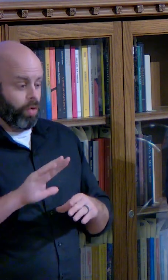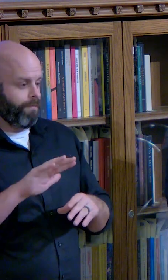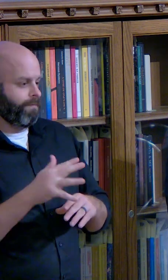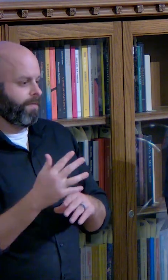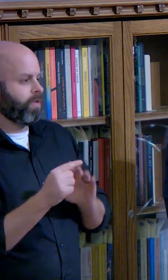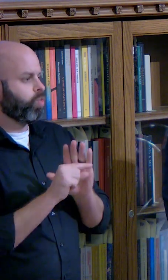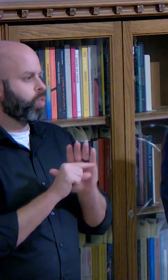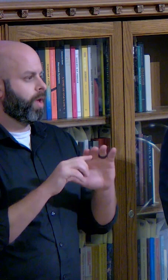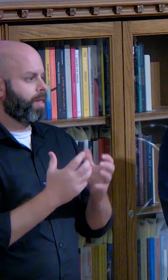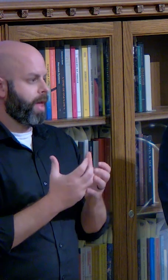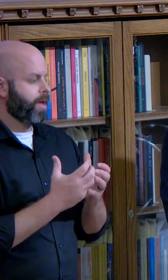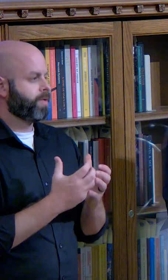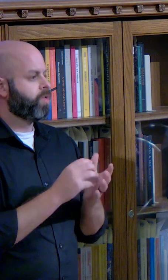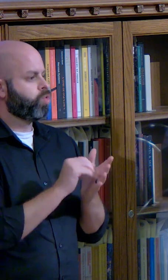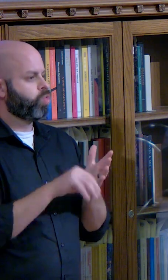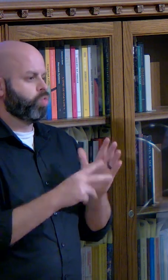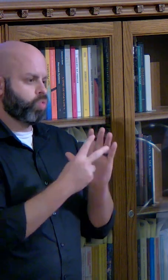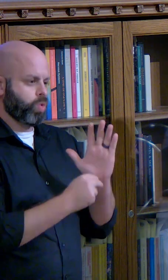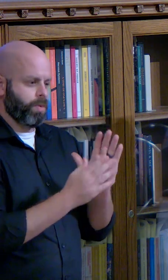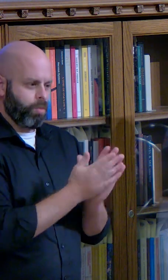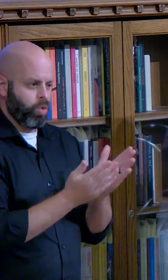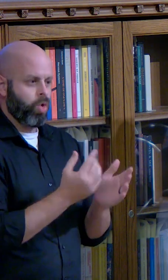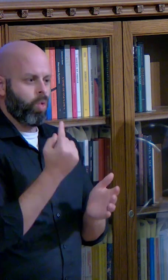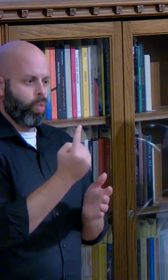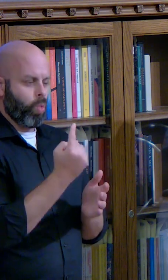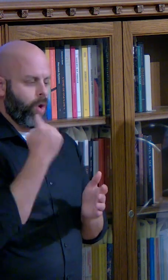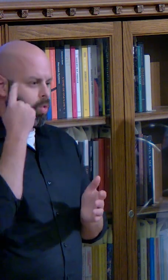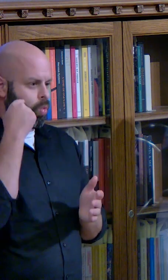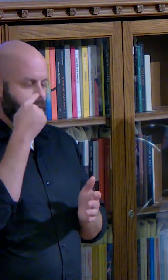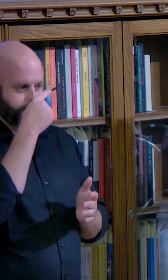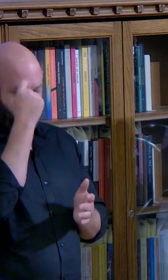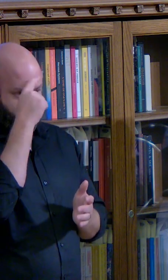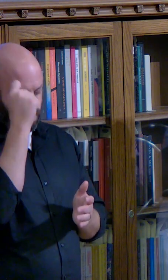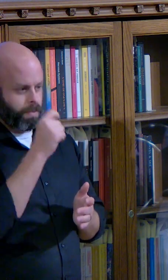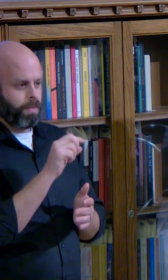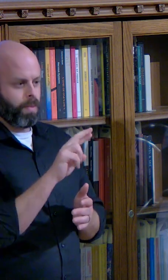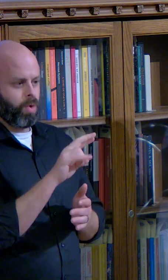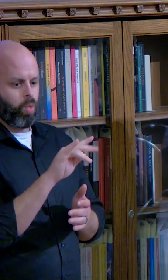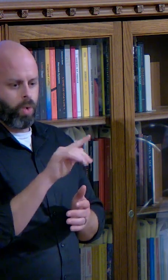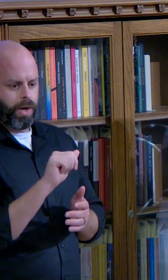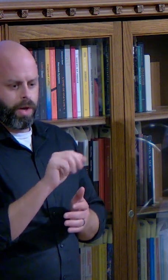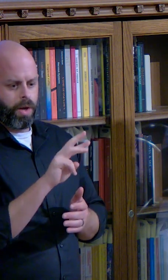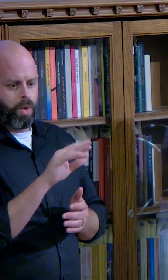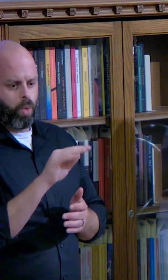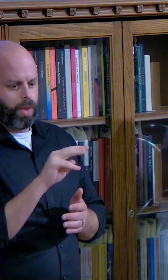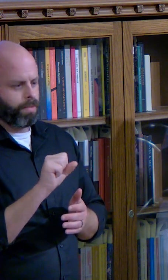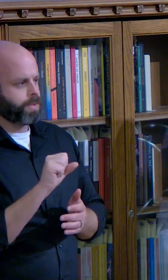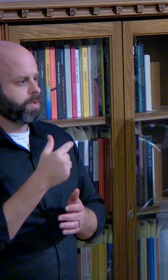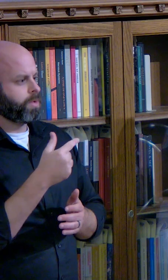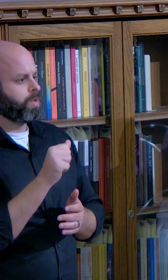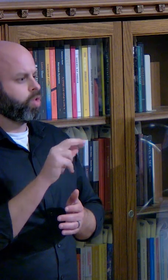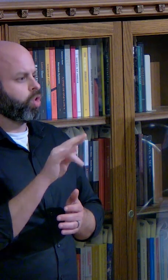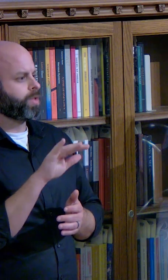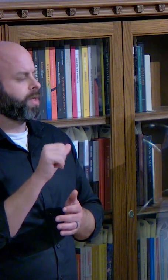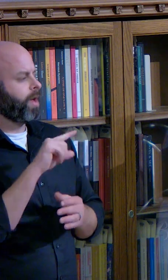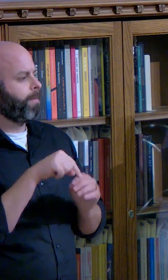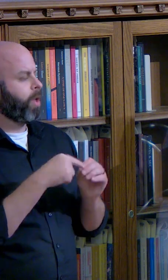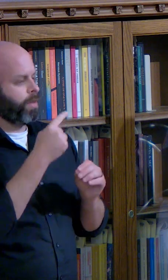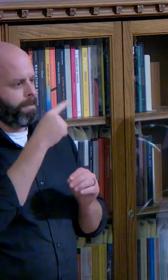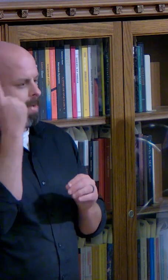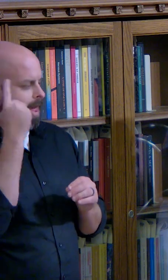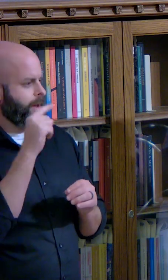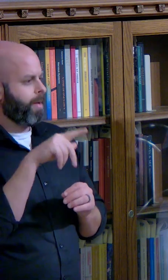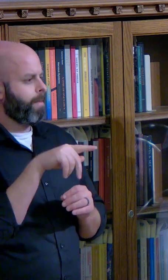read One Crazy Summer by Rita Williams Garcia which is about the Black Panther Party in